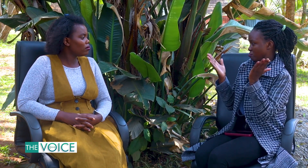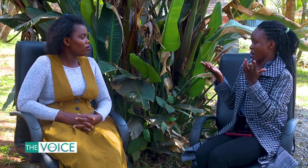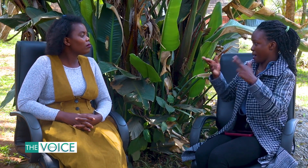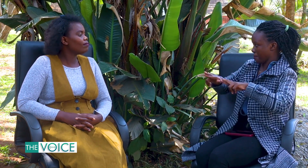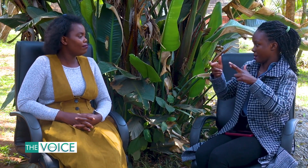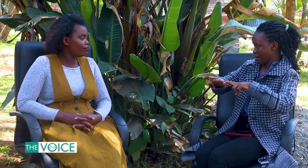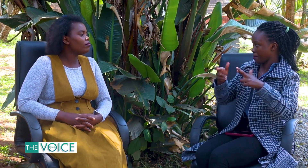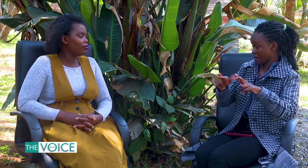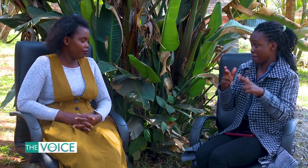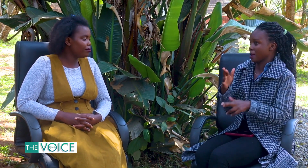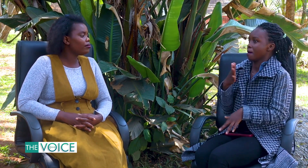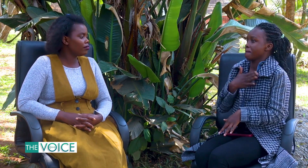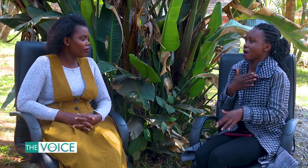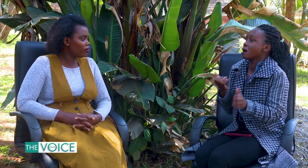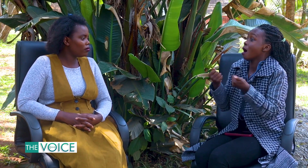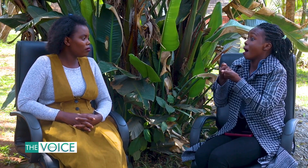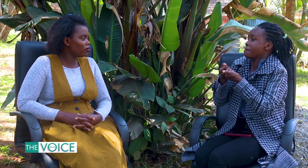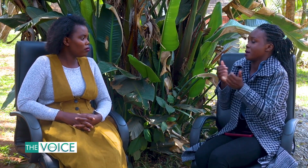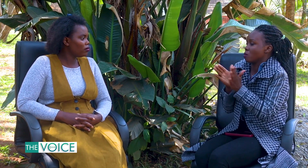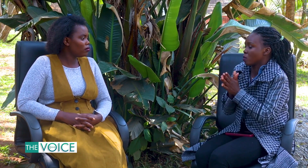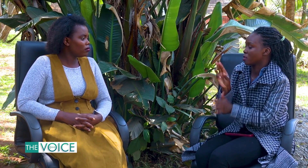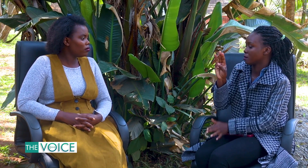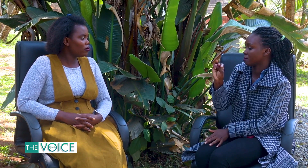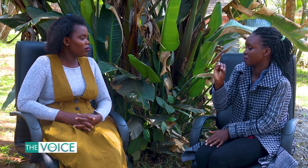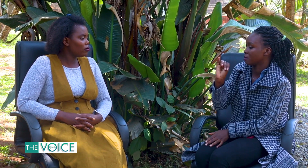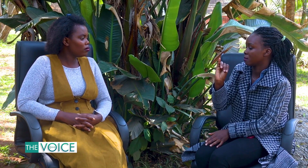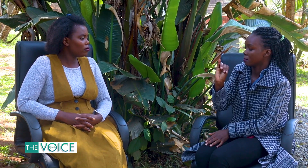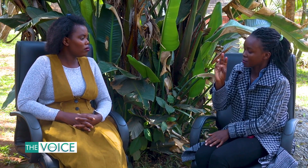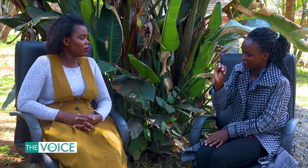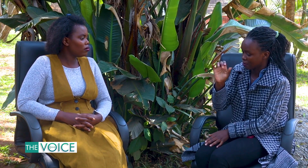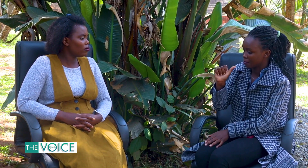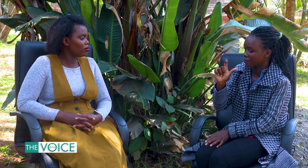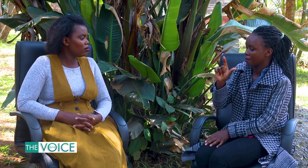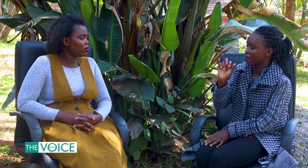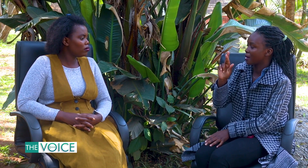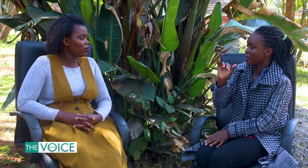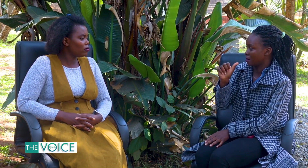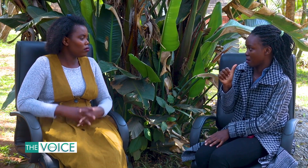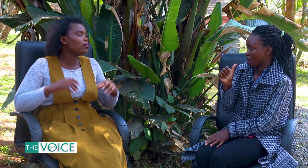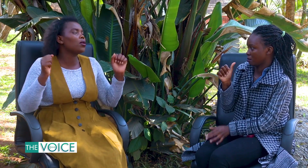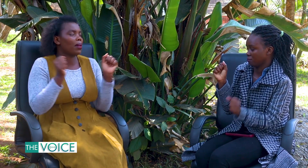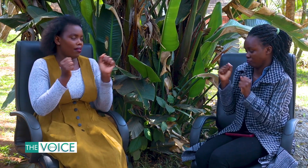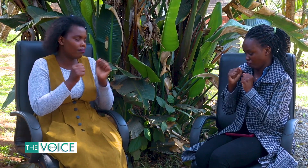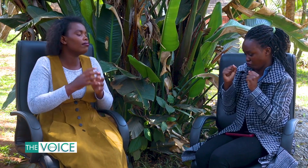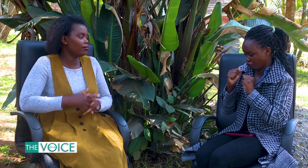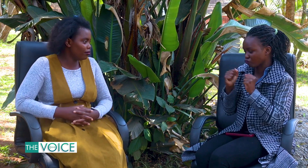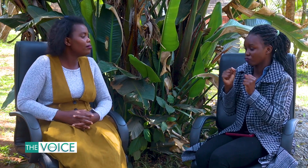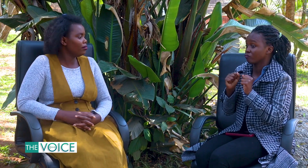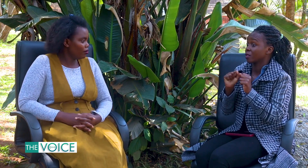other child. I just became sick, how everyone can become sick, and I was diagnosed with